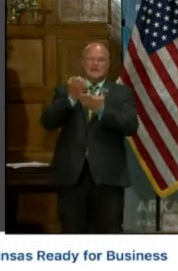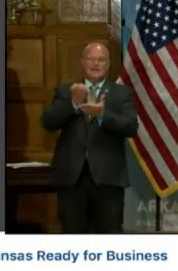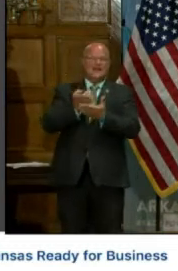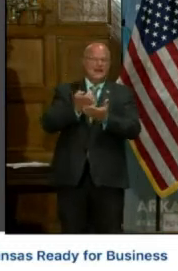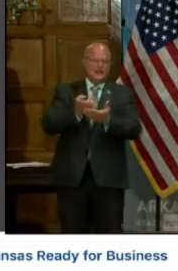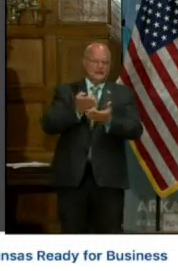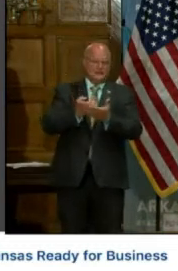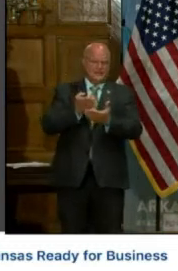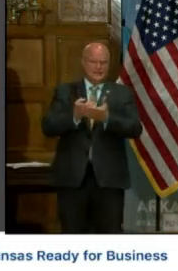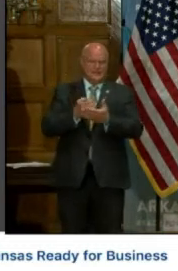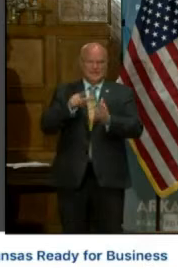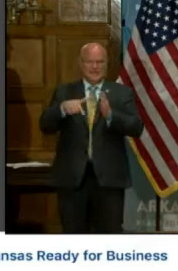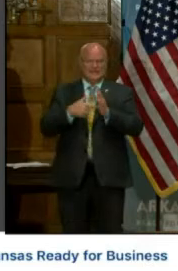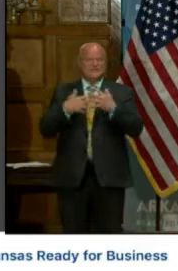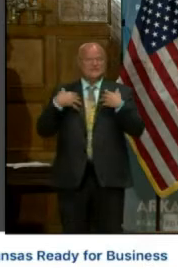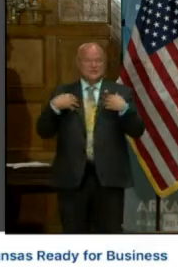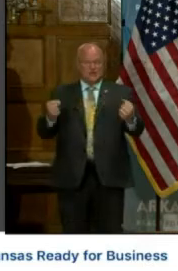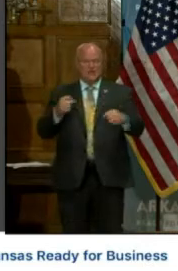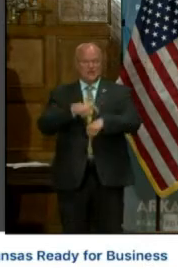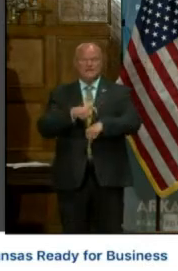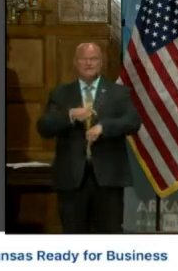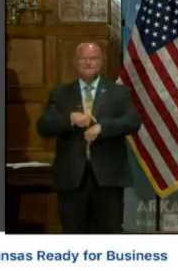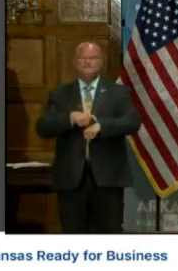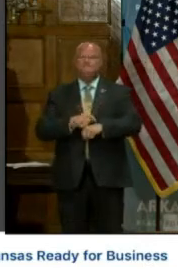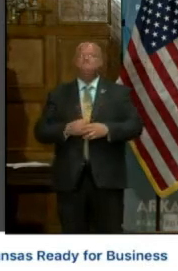economy in this recovery.